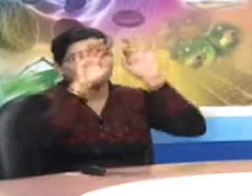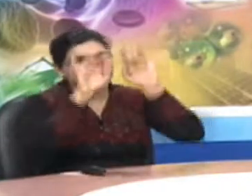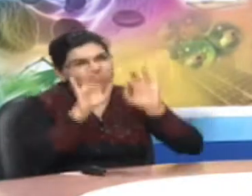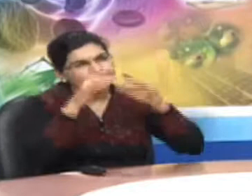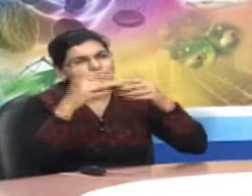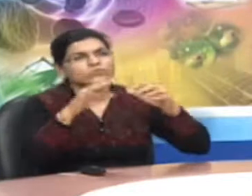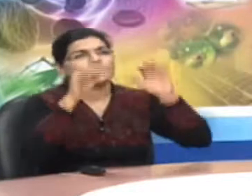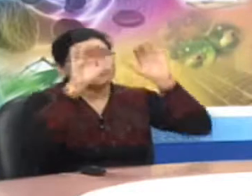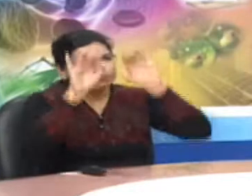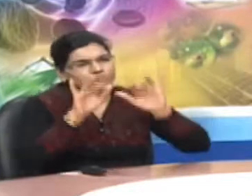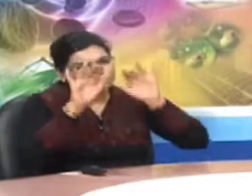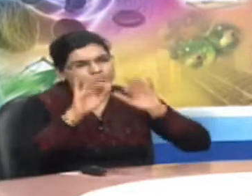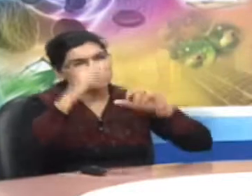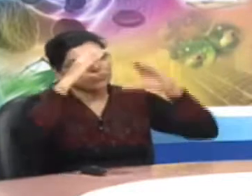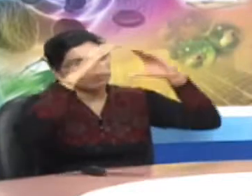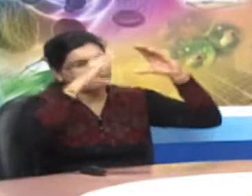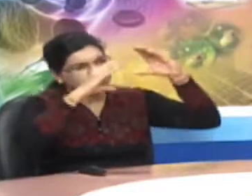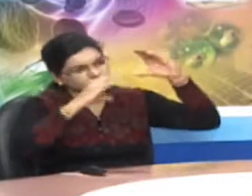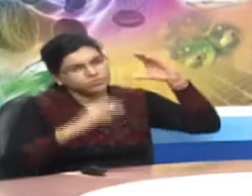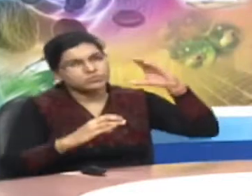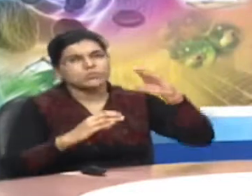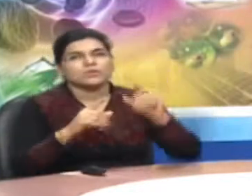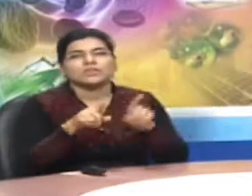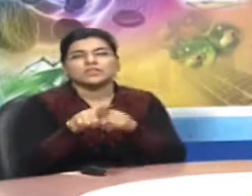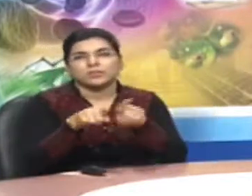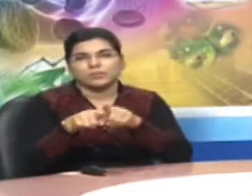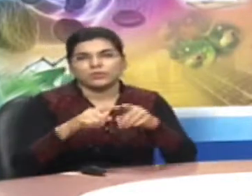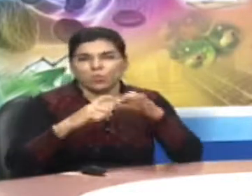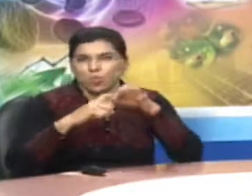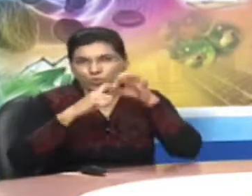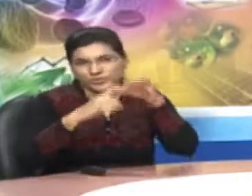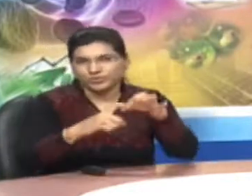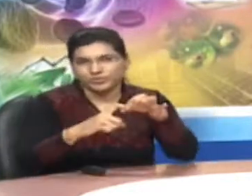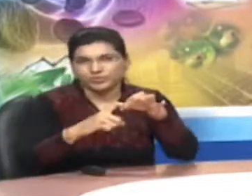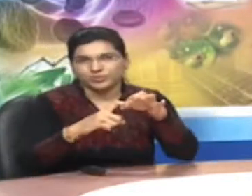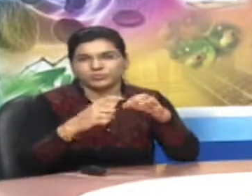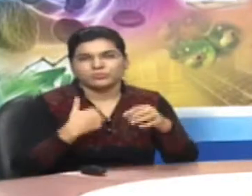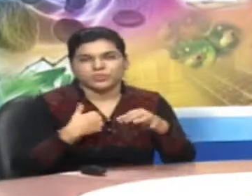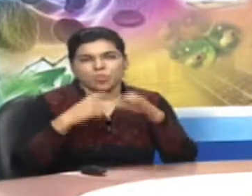So, for example, if there is a slide and we want the same slide again,